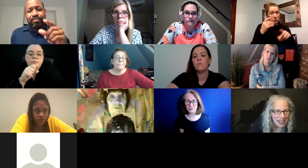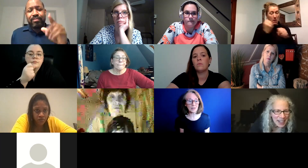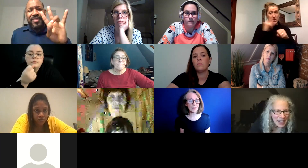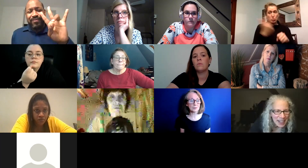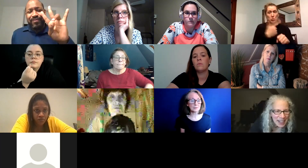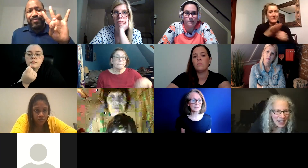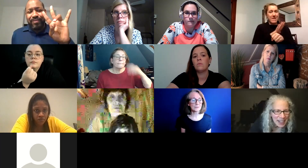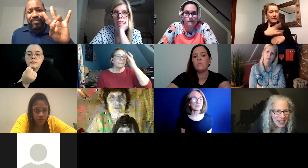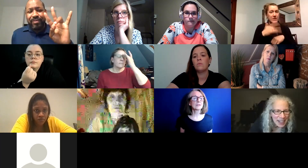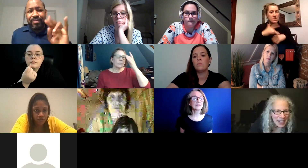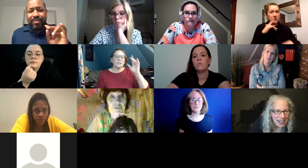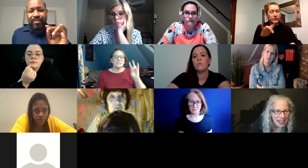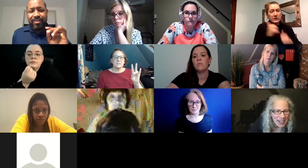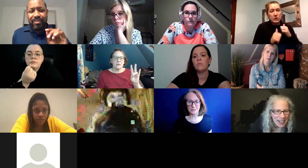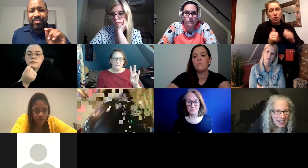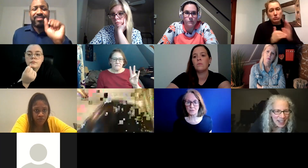happen? Yes, 7.